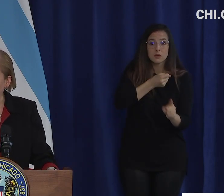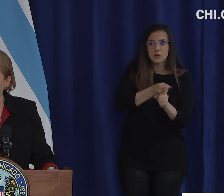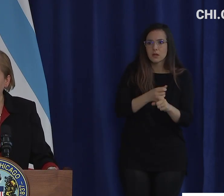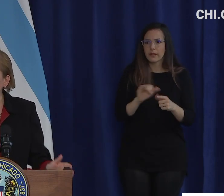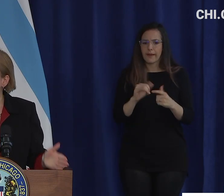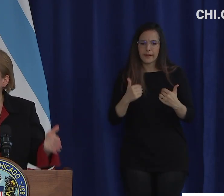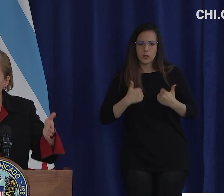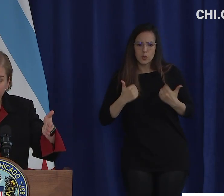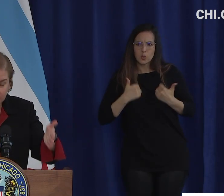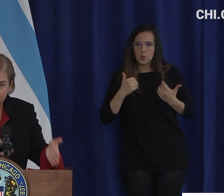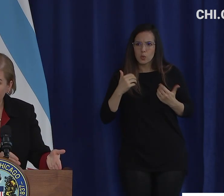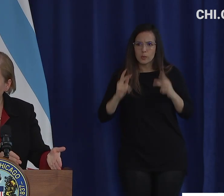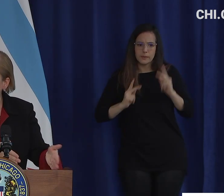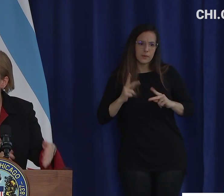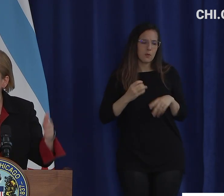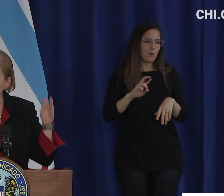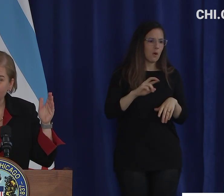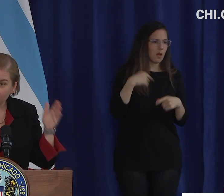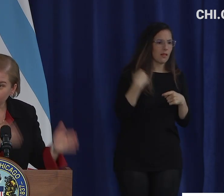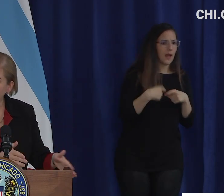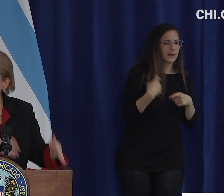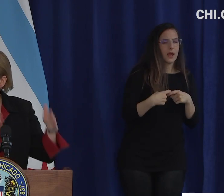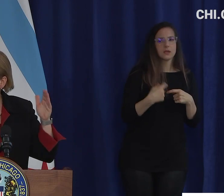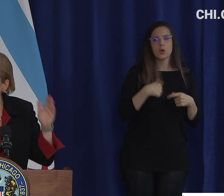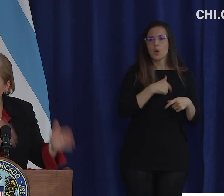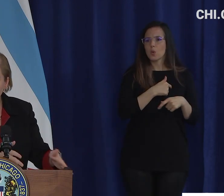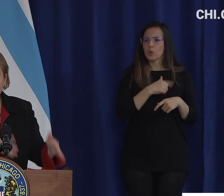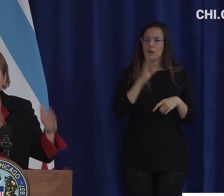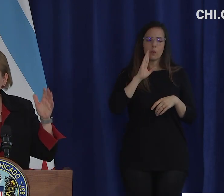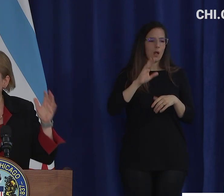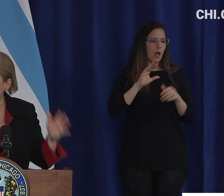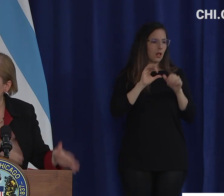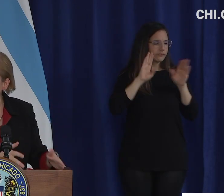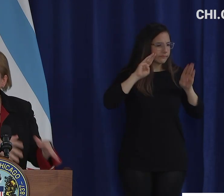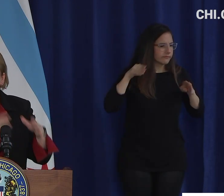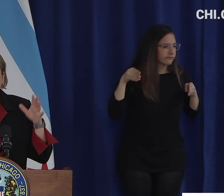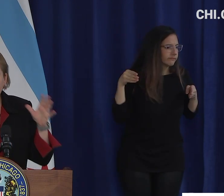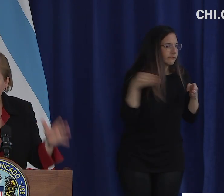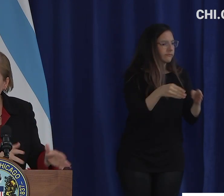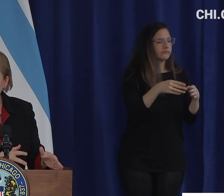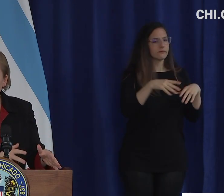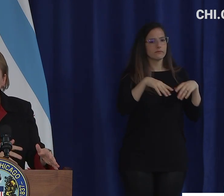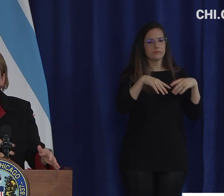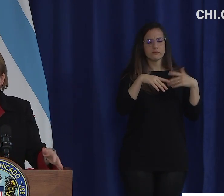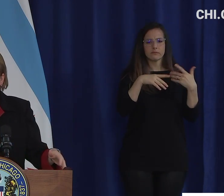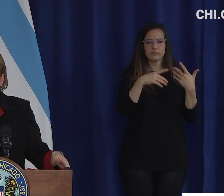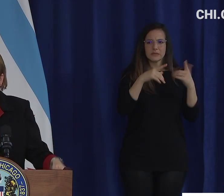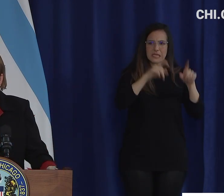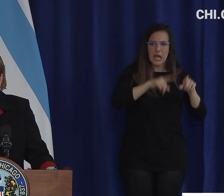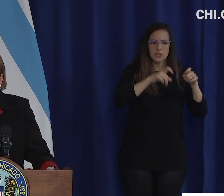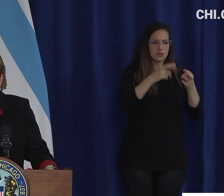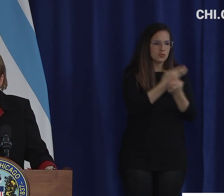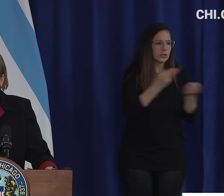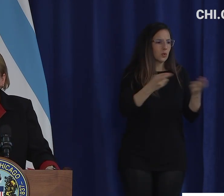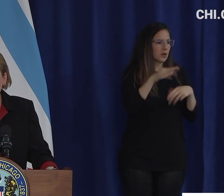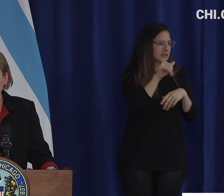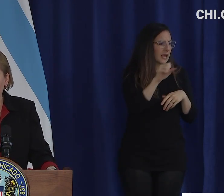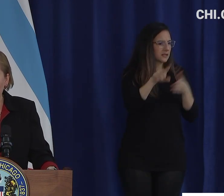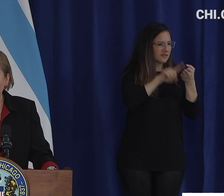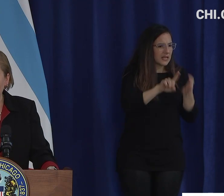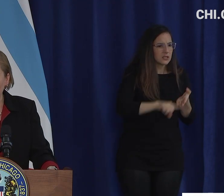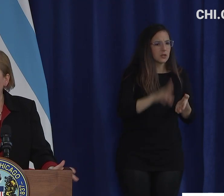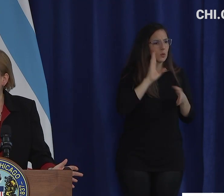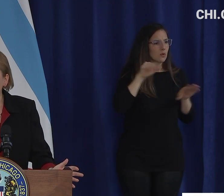around Latinx, we will continue to focus resources, education, testing, case investigation.